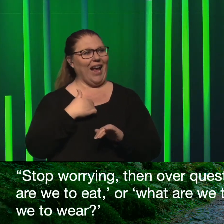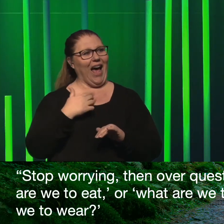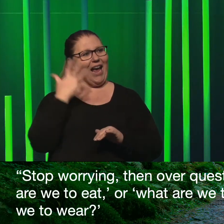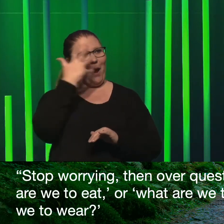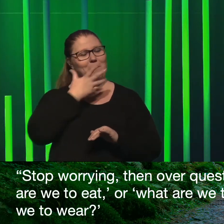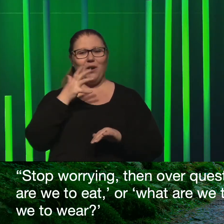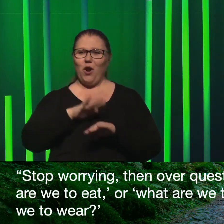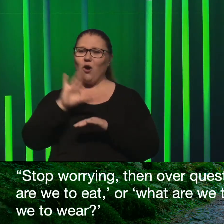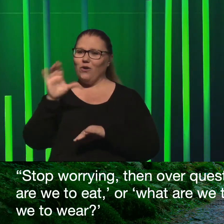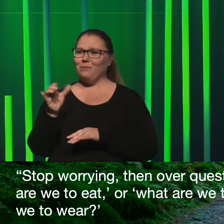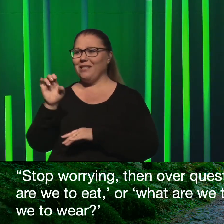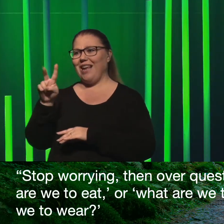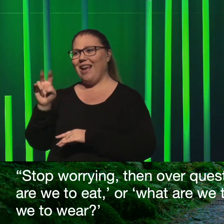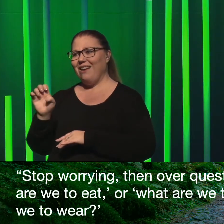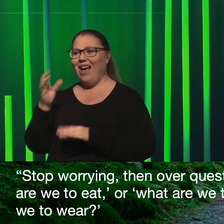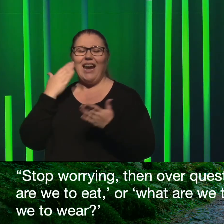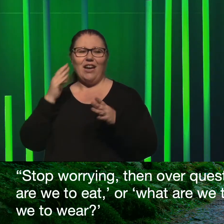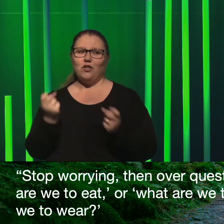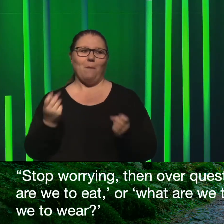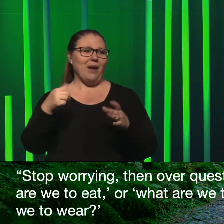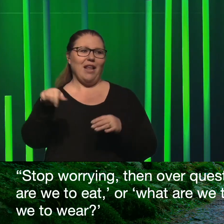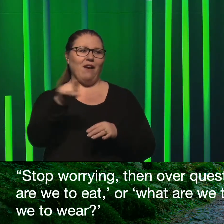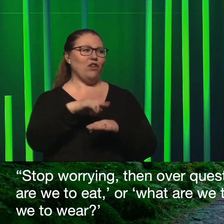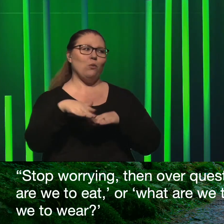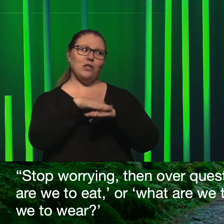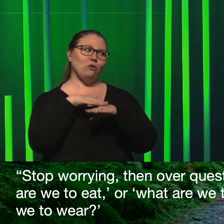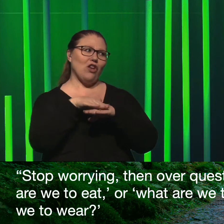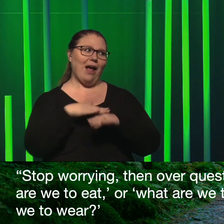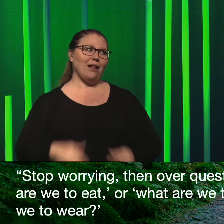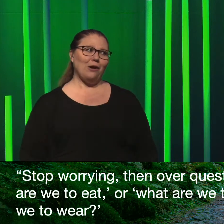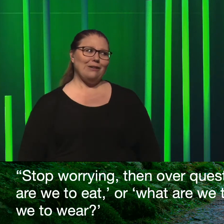I never knew so many of you were so shallow. It was,